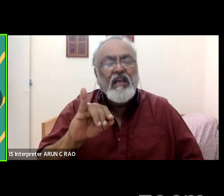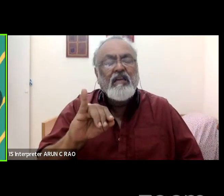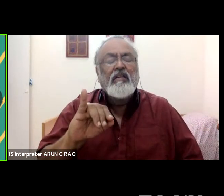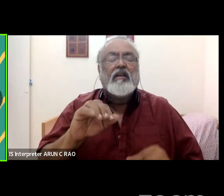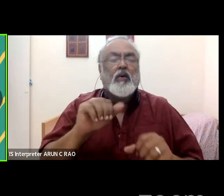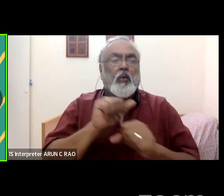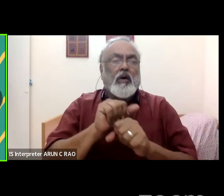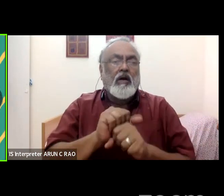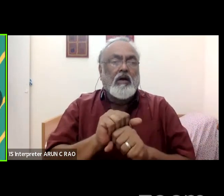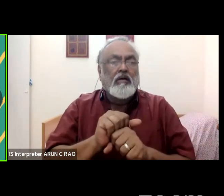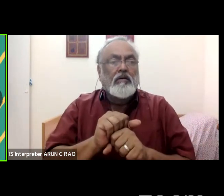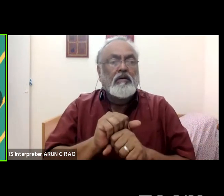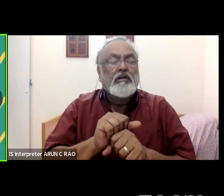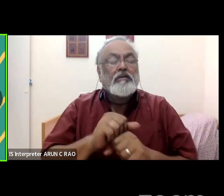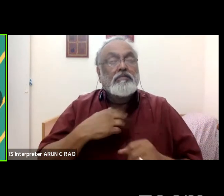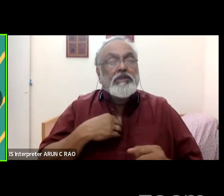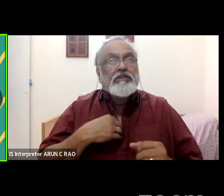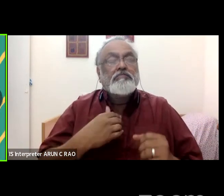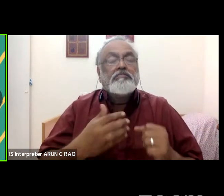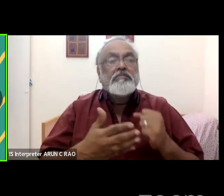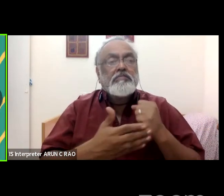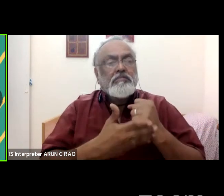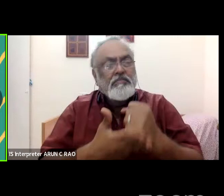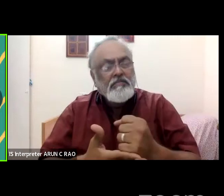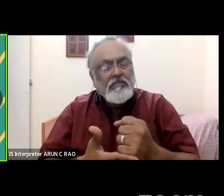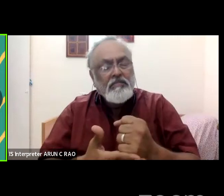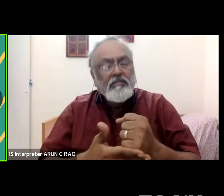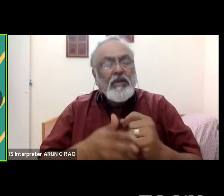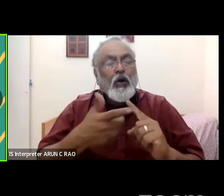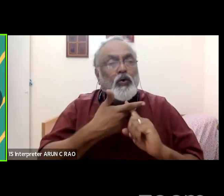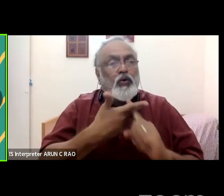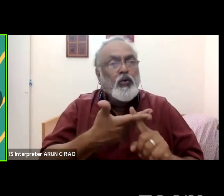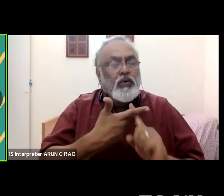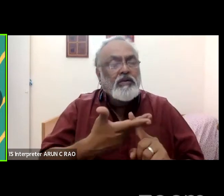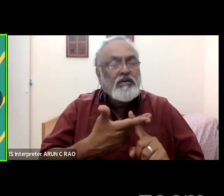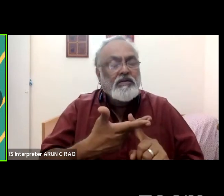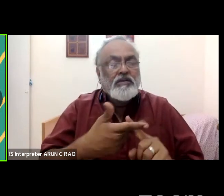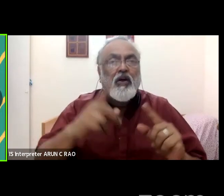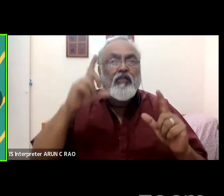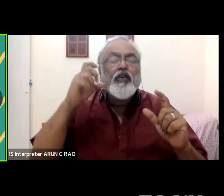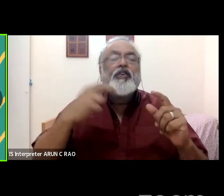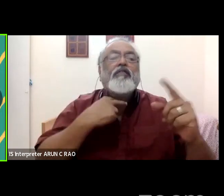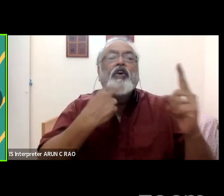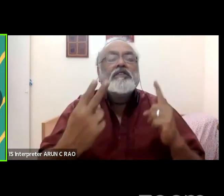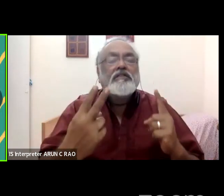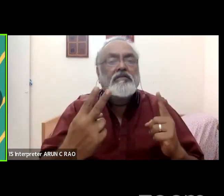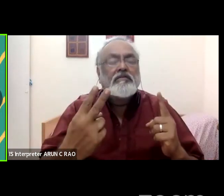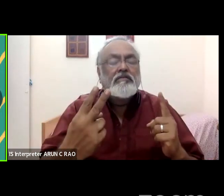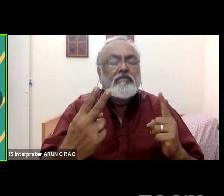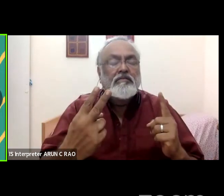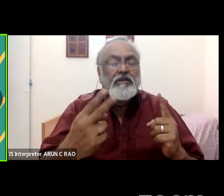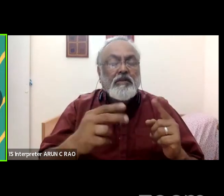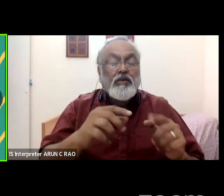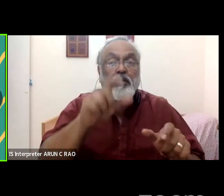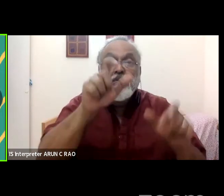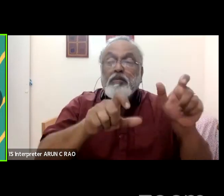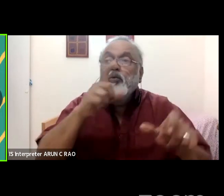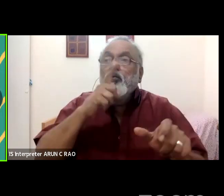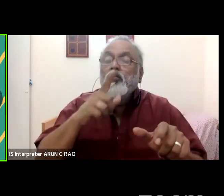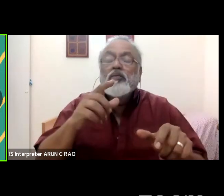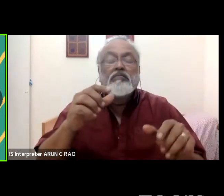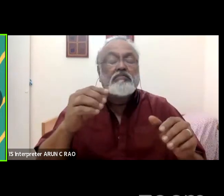we've used tools such as Photo Voice to work with people with disabilities in expressing